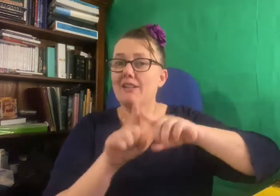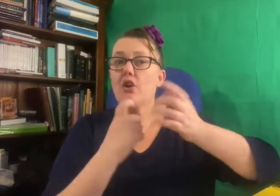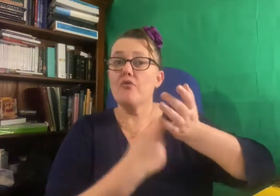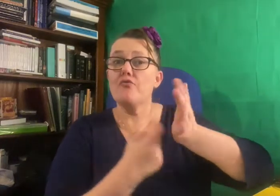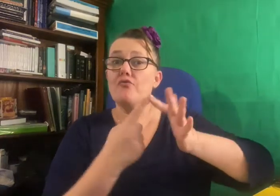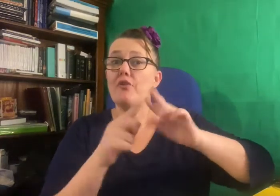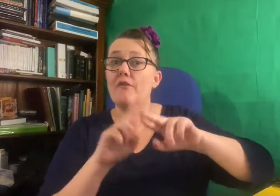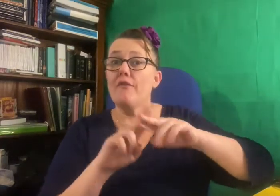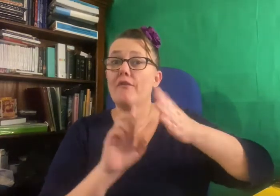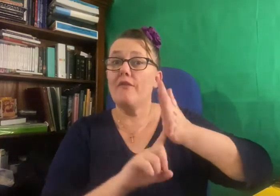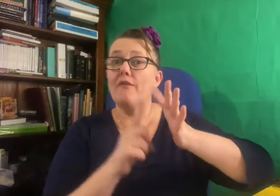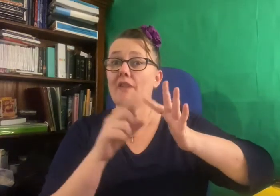the reflective light.